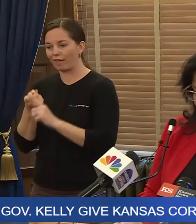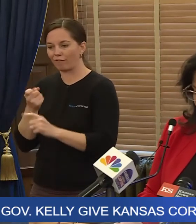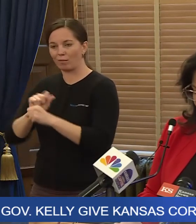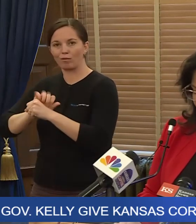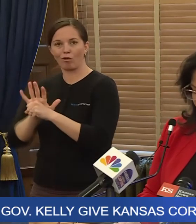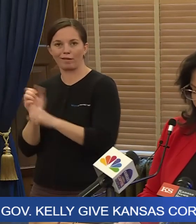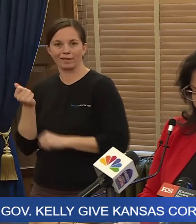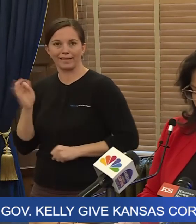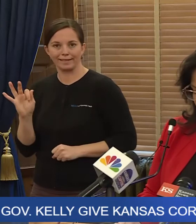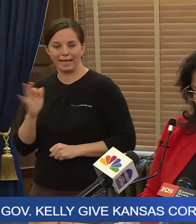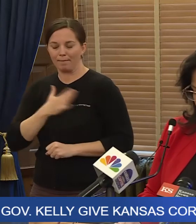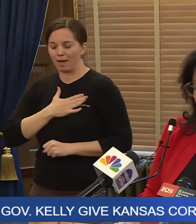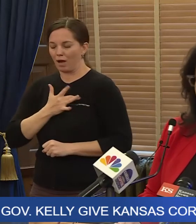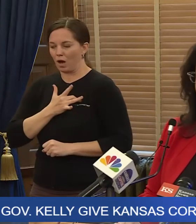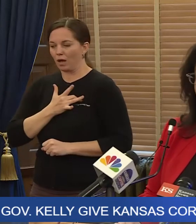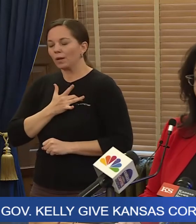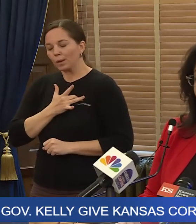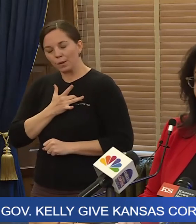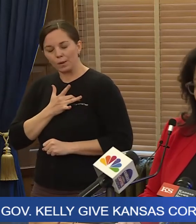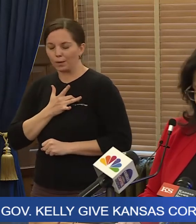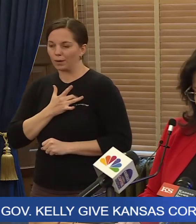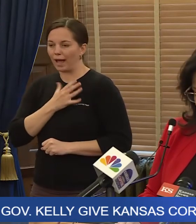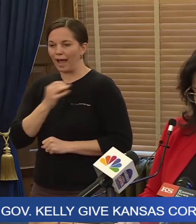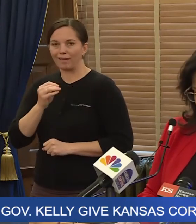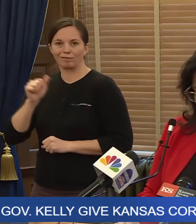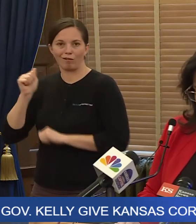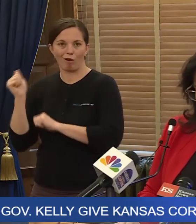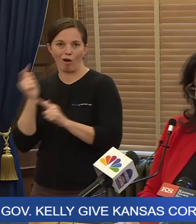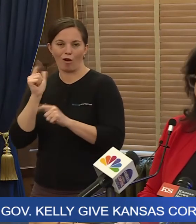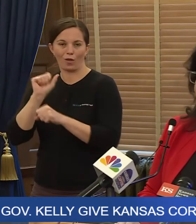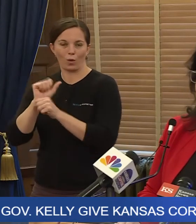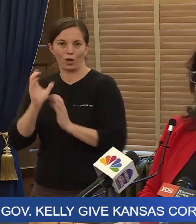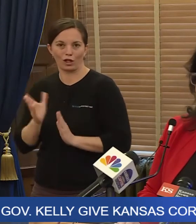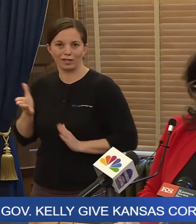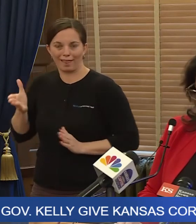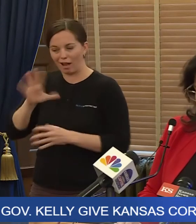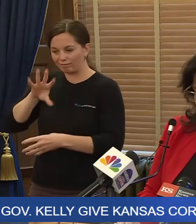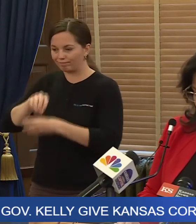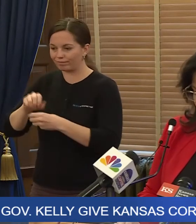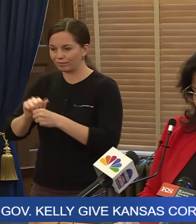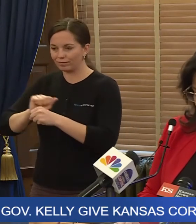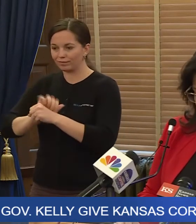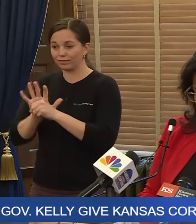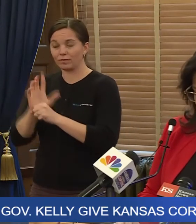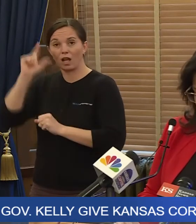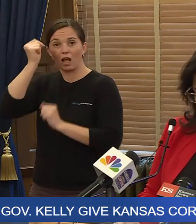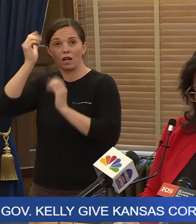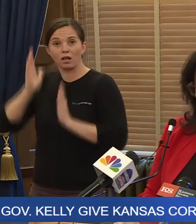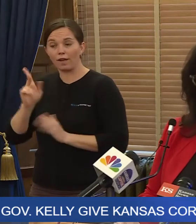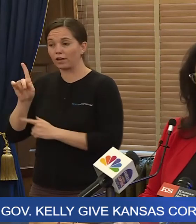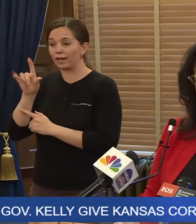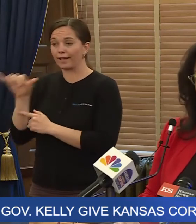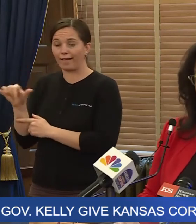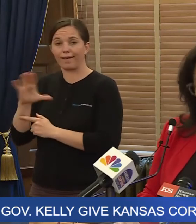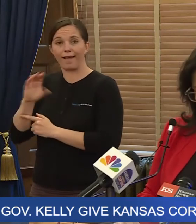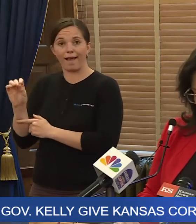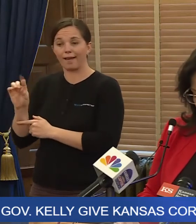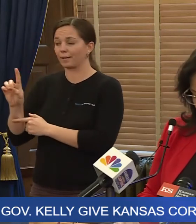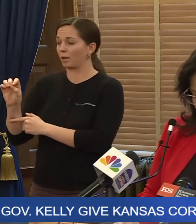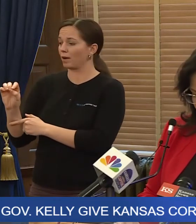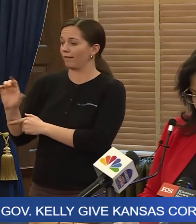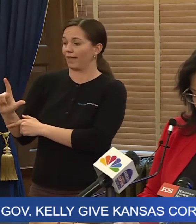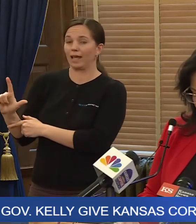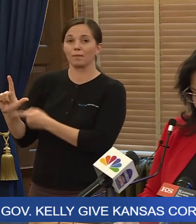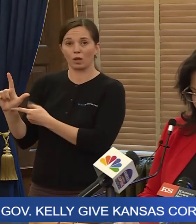to all of you and to all of the workers on the front lines. Governor Kelly directed the Kansas Department of Labor to explore